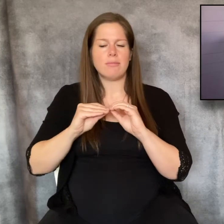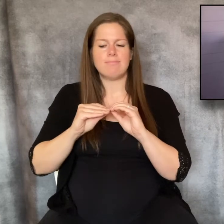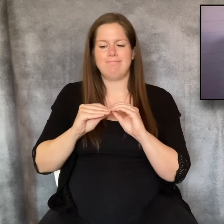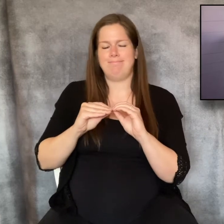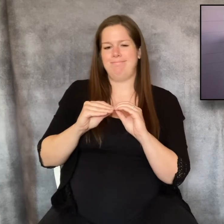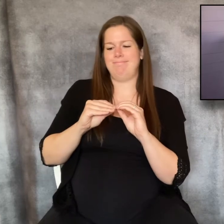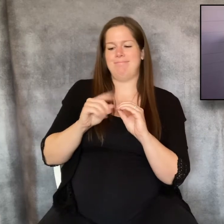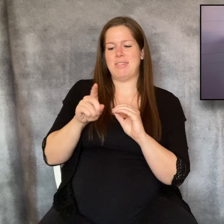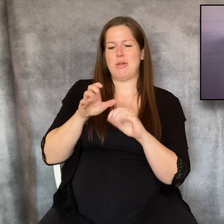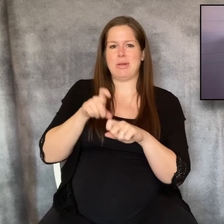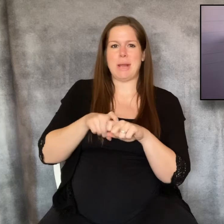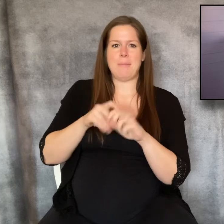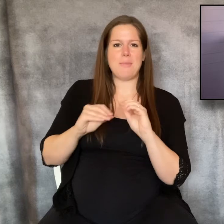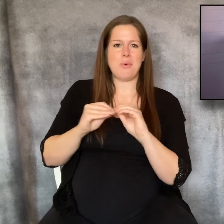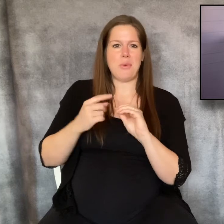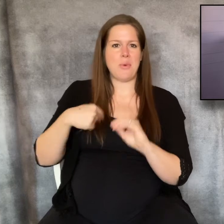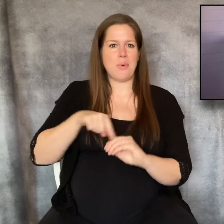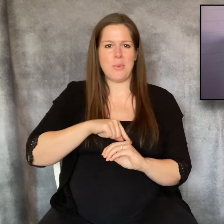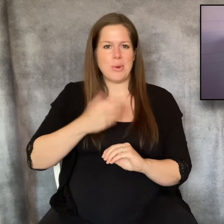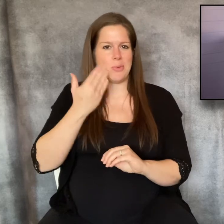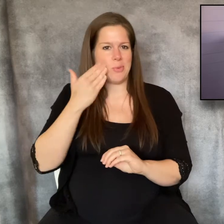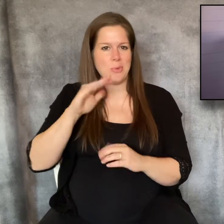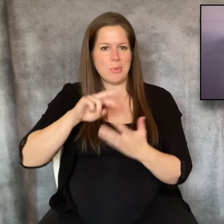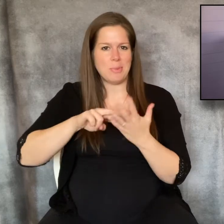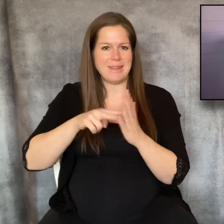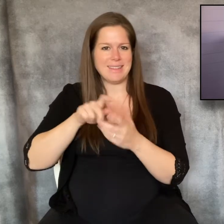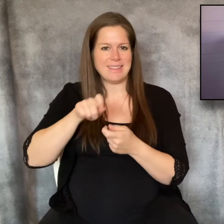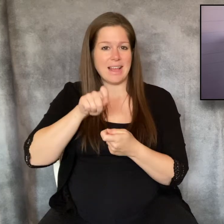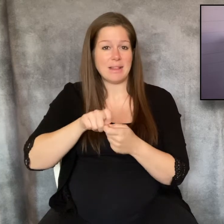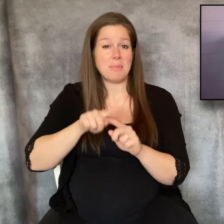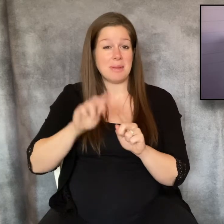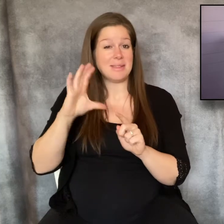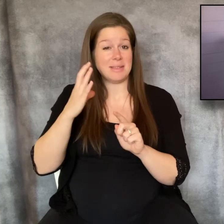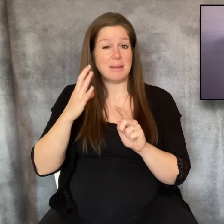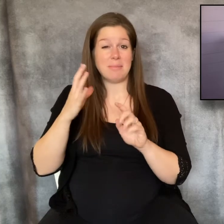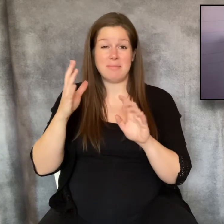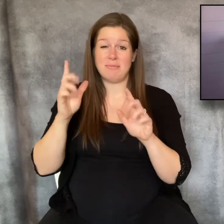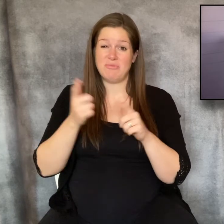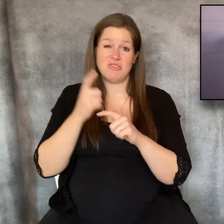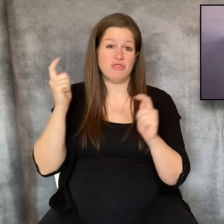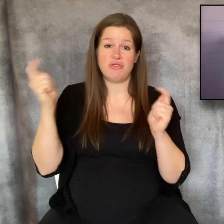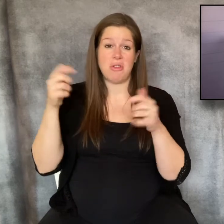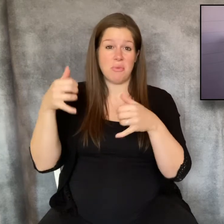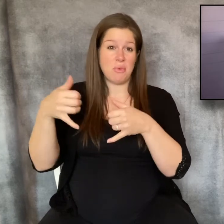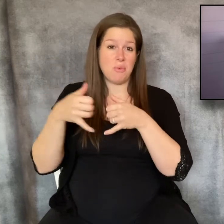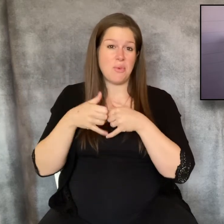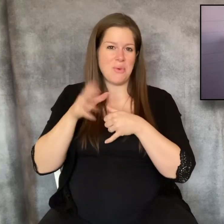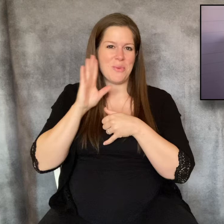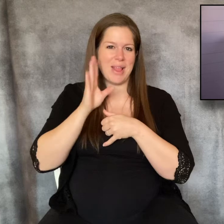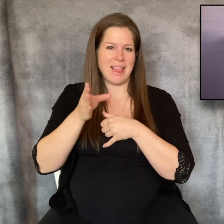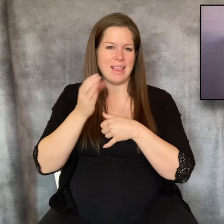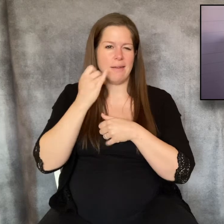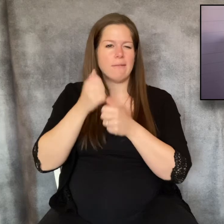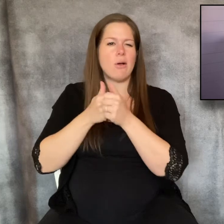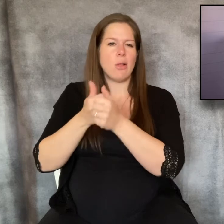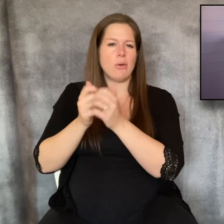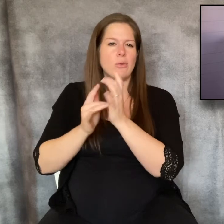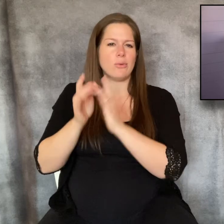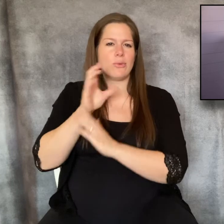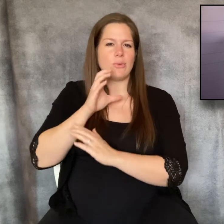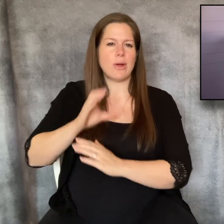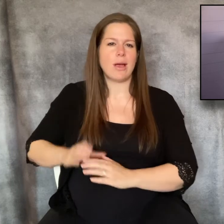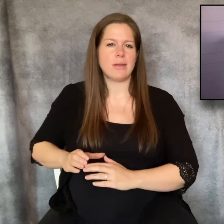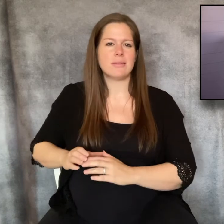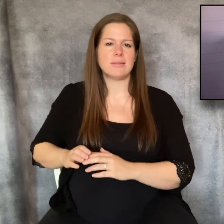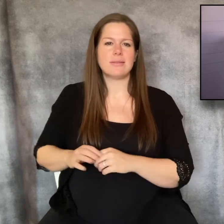means. But it certainly seems like it's going to be a very big reward for those who follow Christ and do